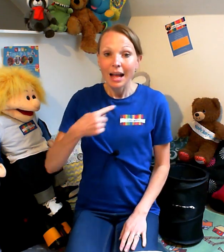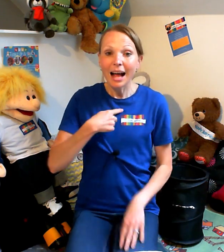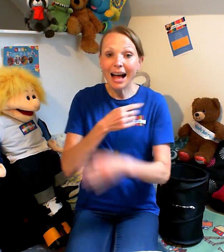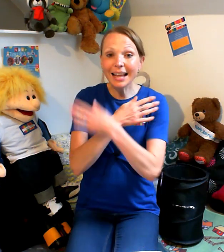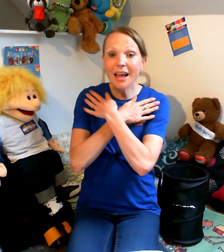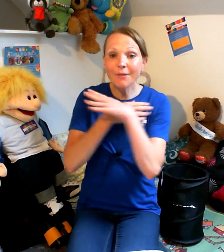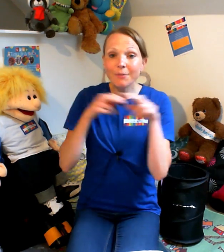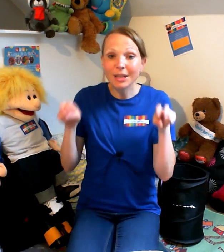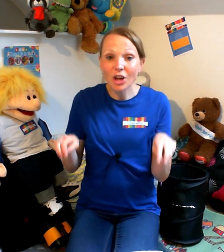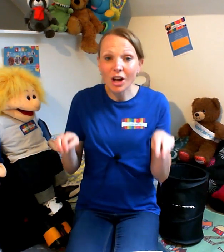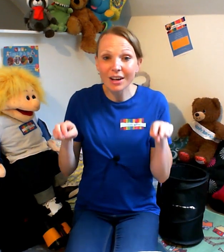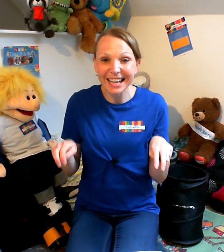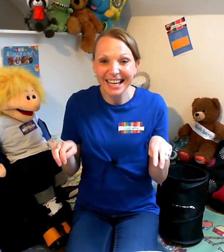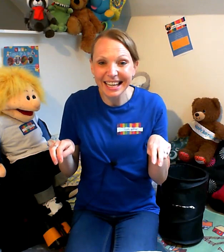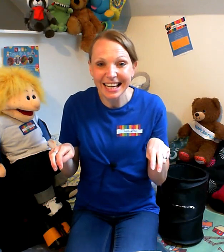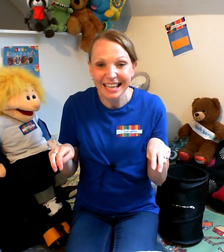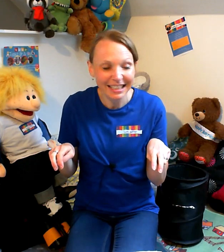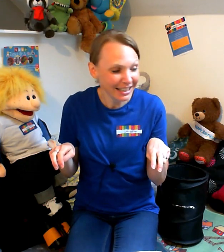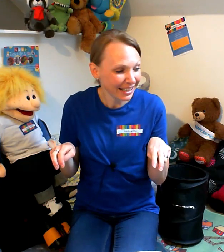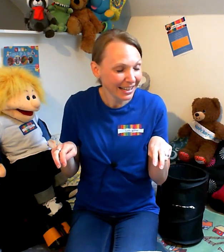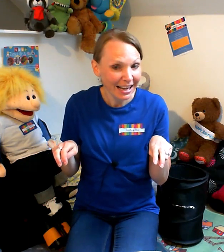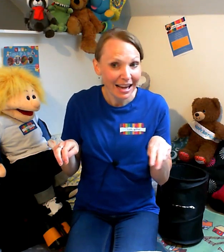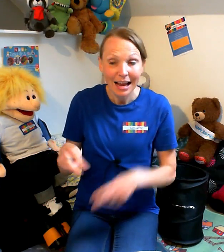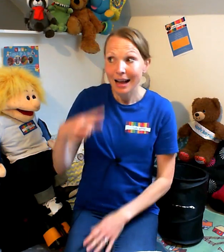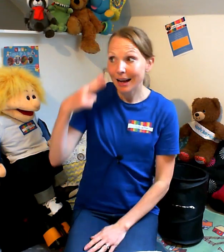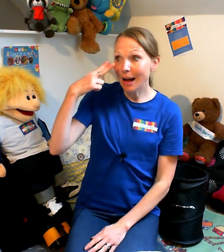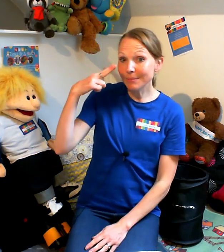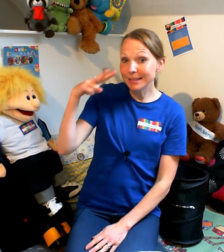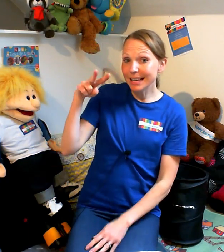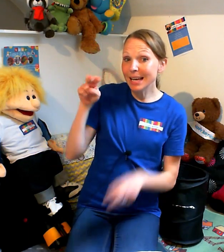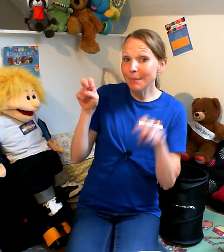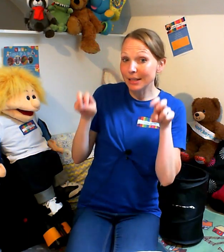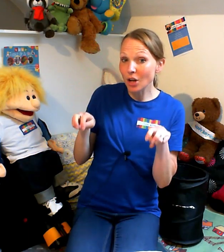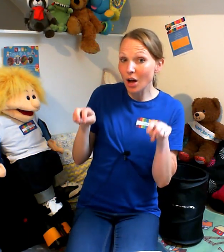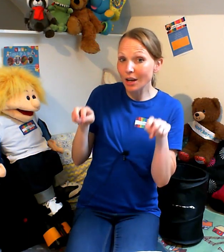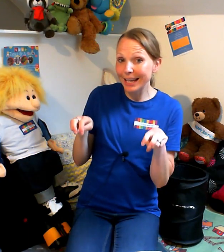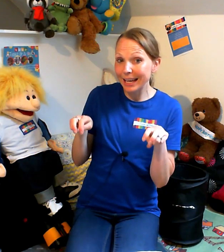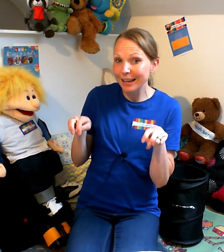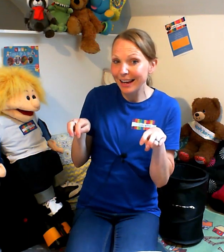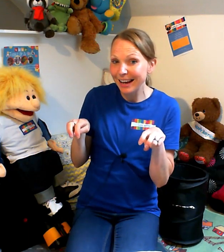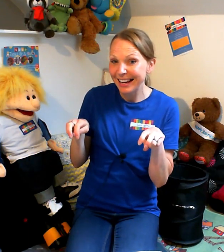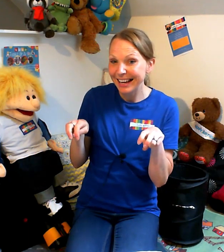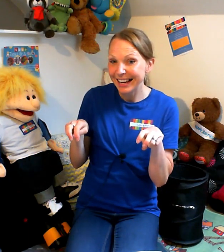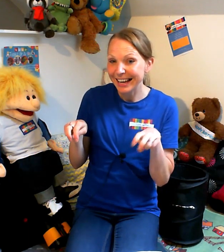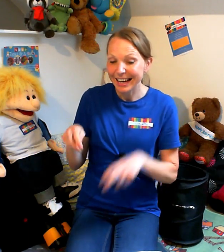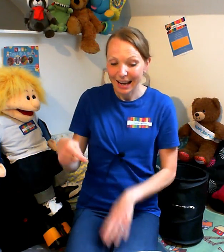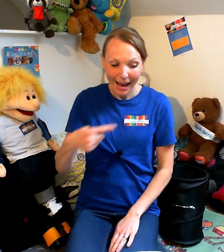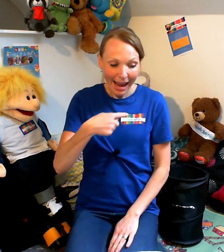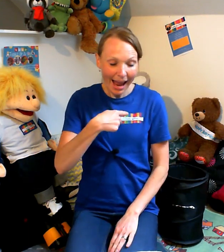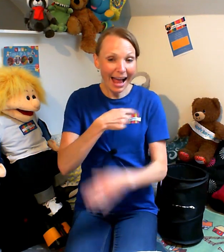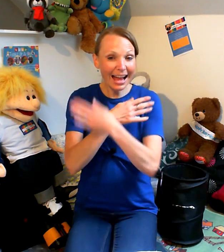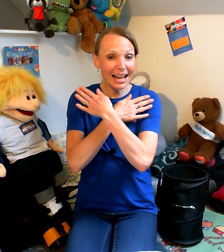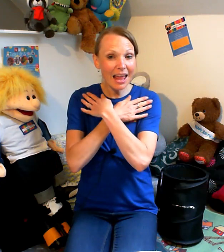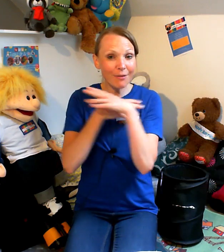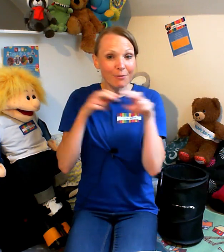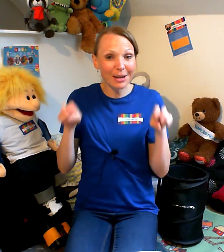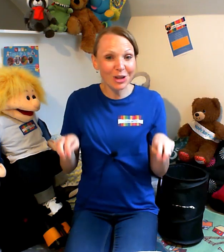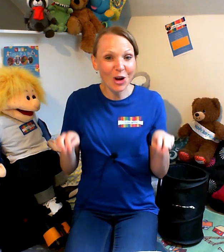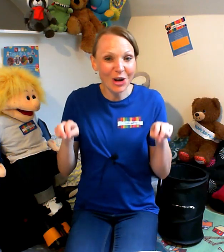I love my doggy. I love my doggy. Come see my doggy. Come see my doggy. I love my doggy. I